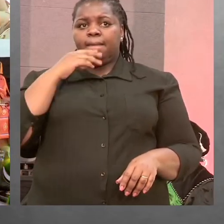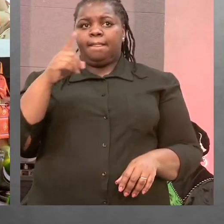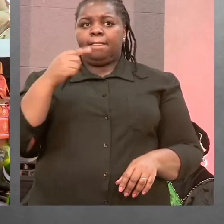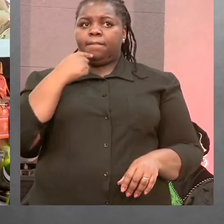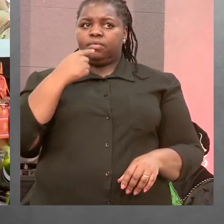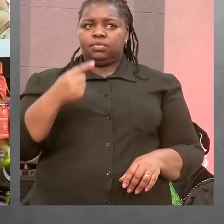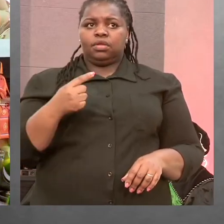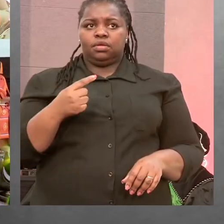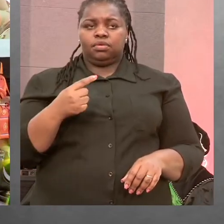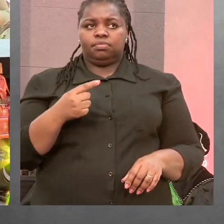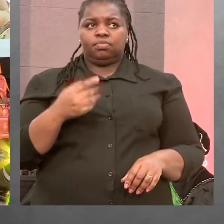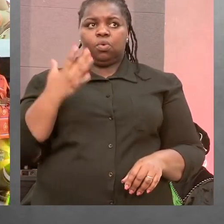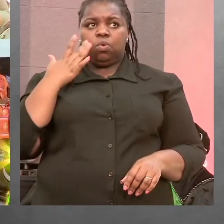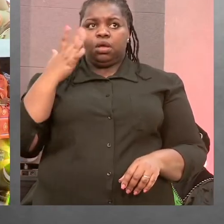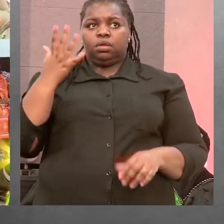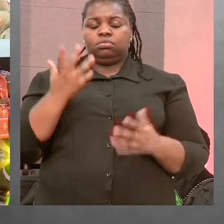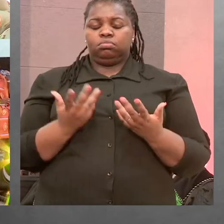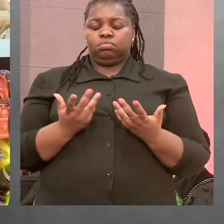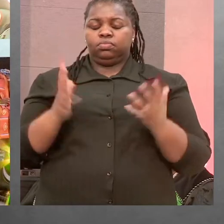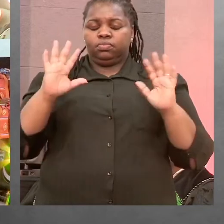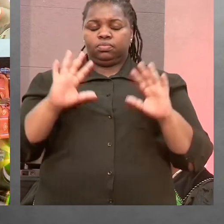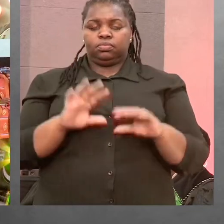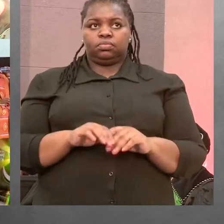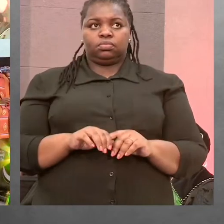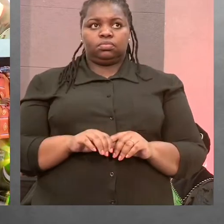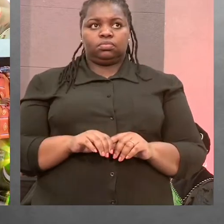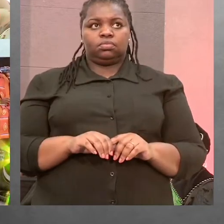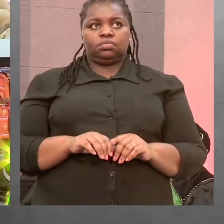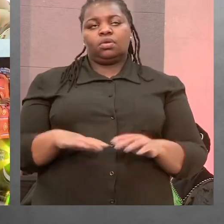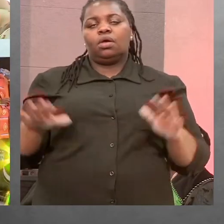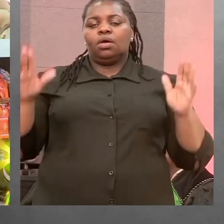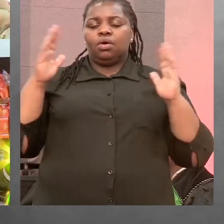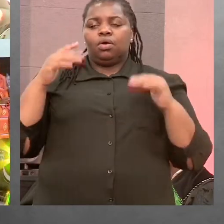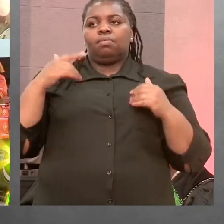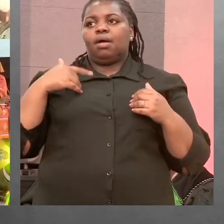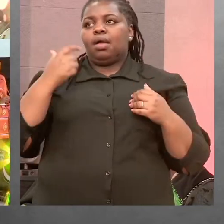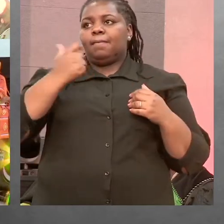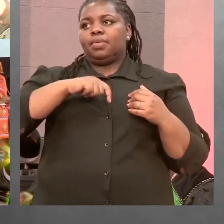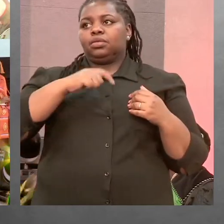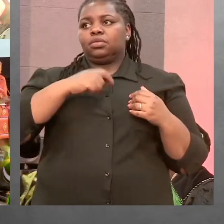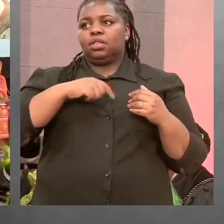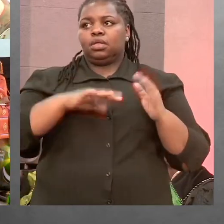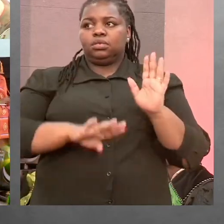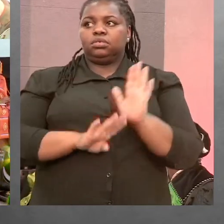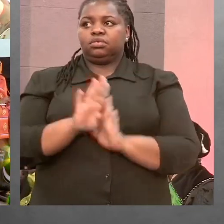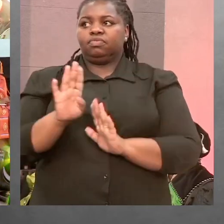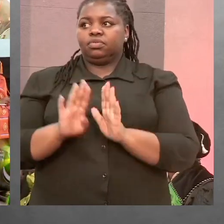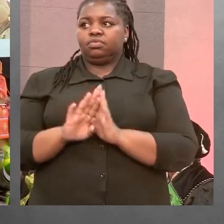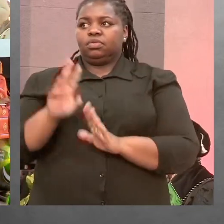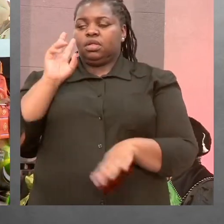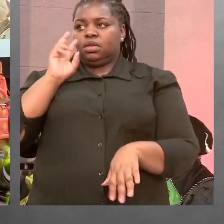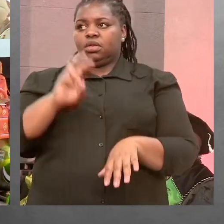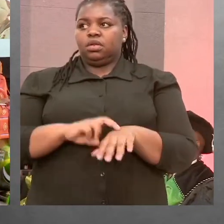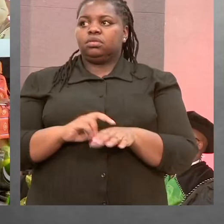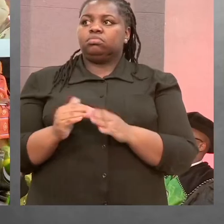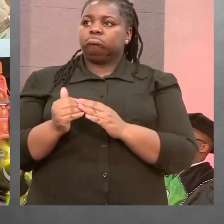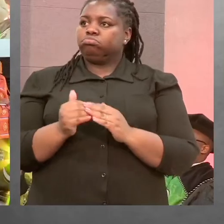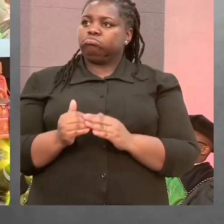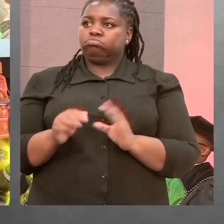say once she had completed. All my personal and professional development needs were taken care